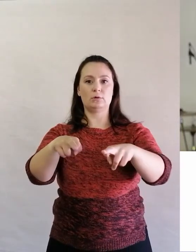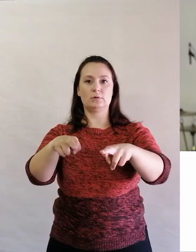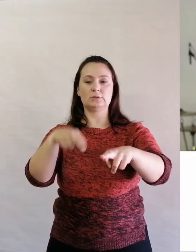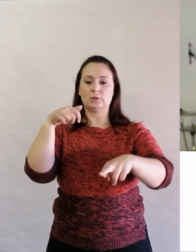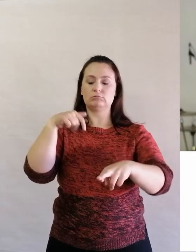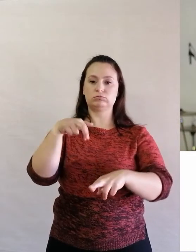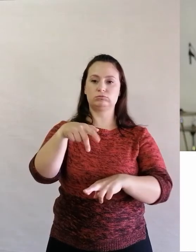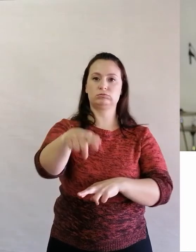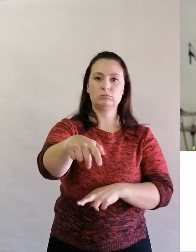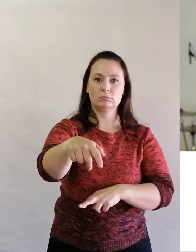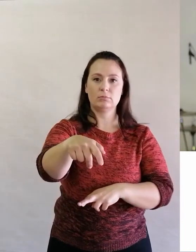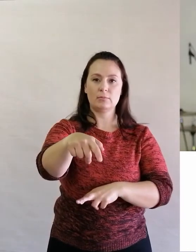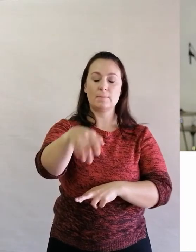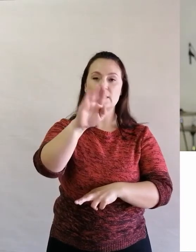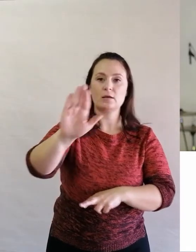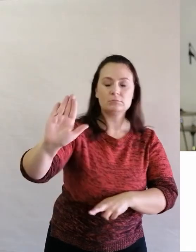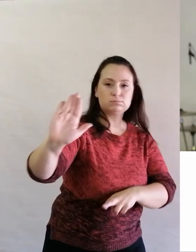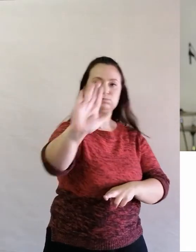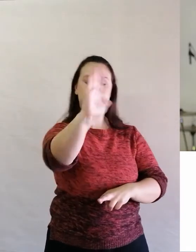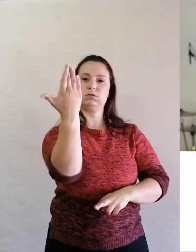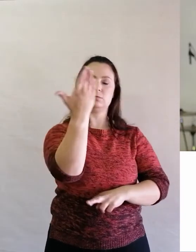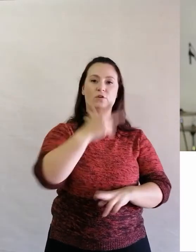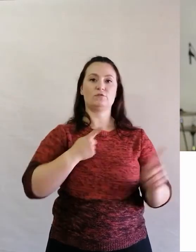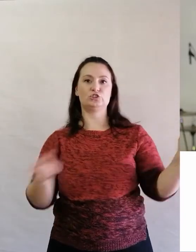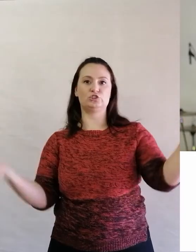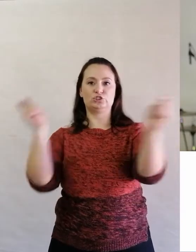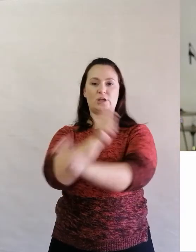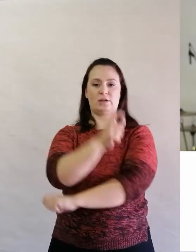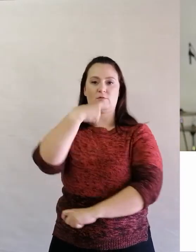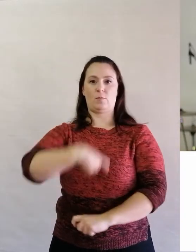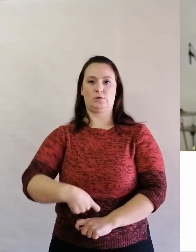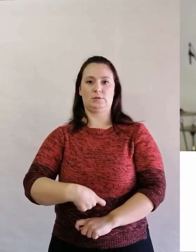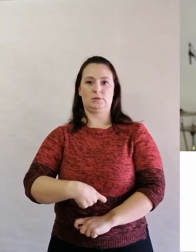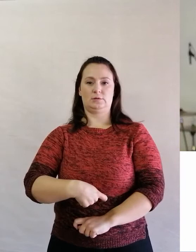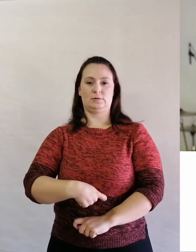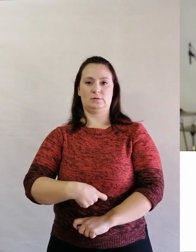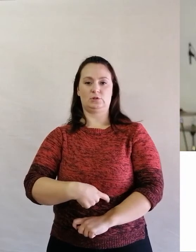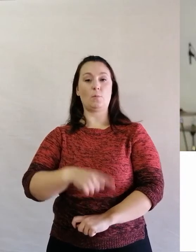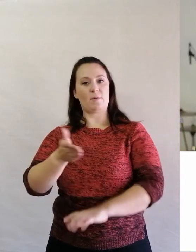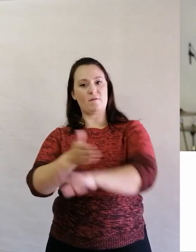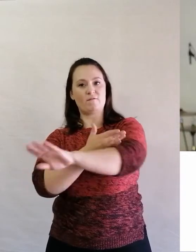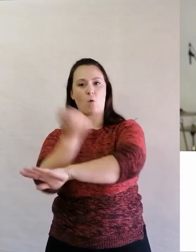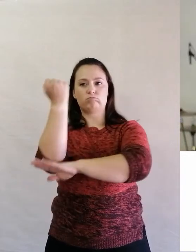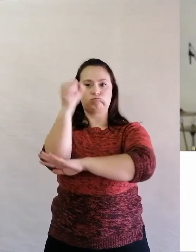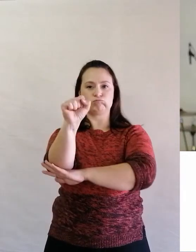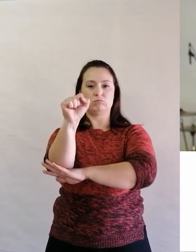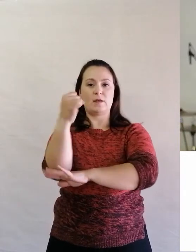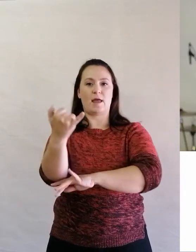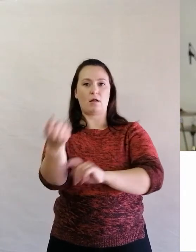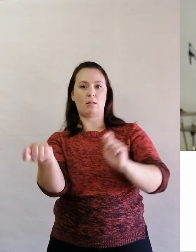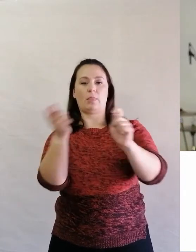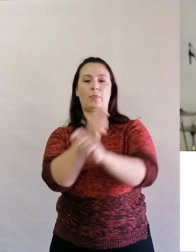means this total change of a person who once was an adversary. Now he kind of speaks out for